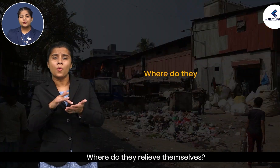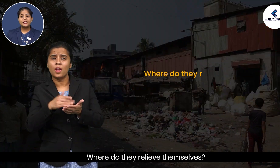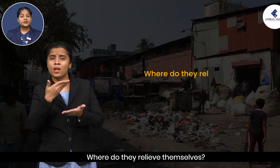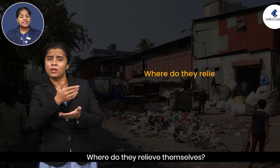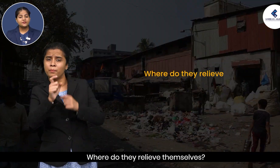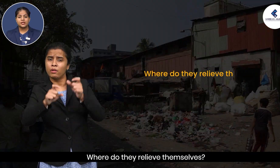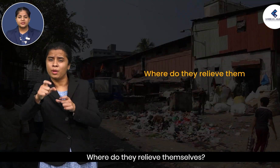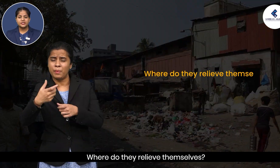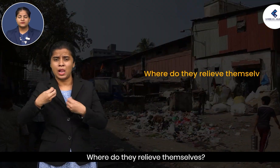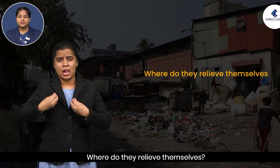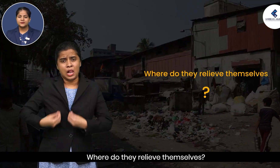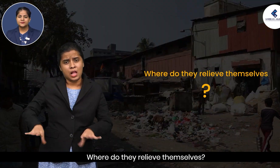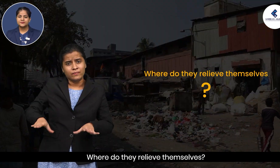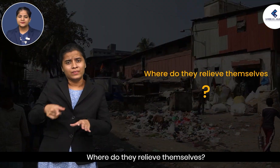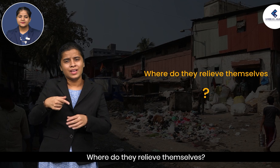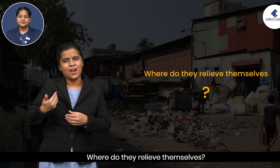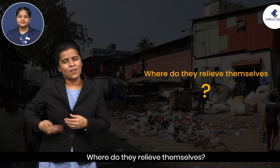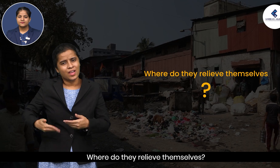Where do they relieve themselves?